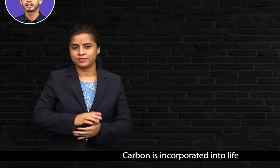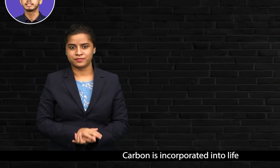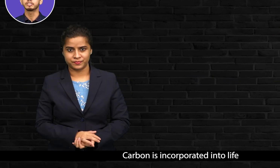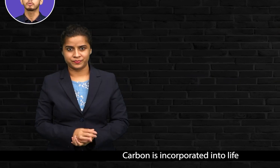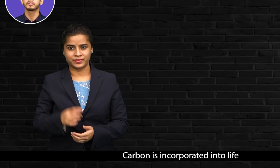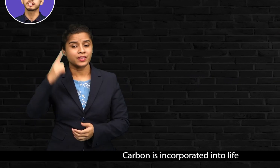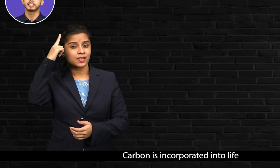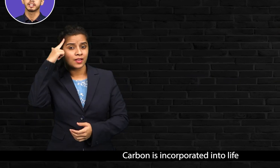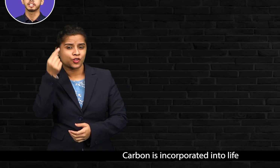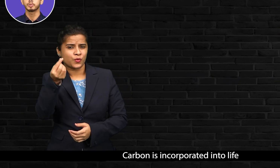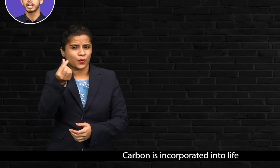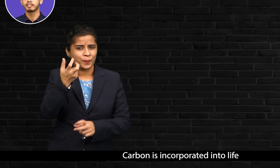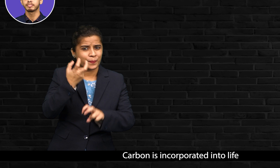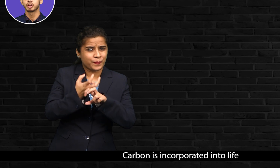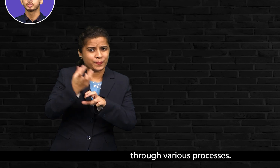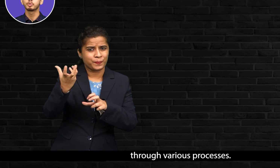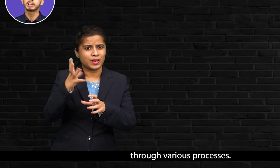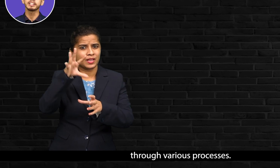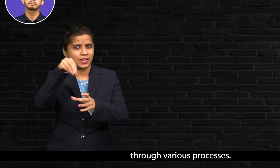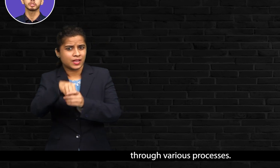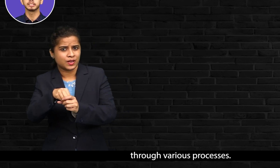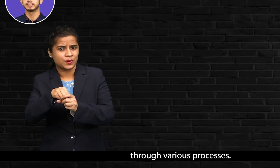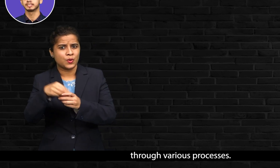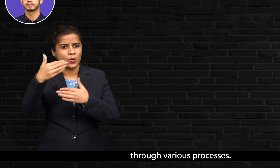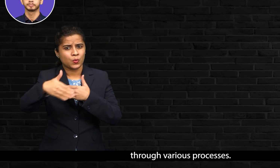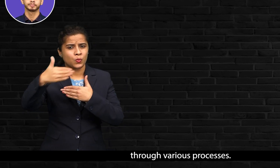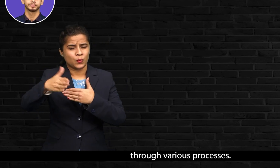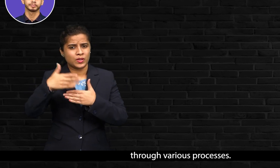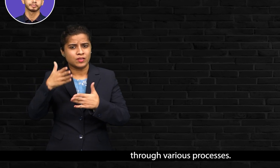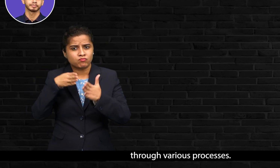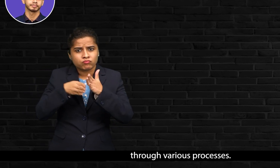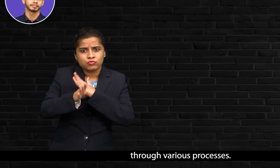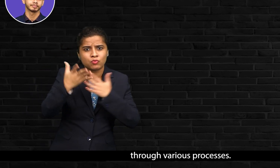Carbon is incorporated into life through various processes.